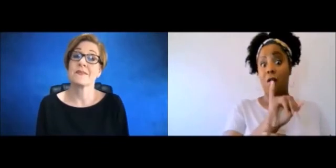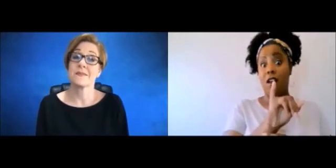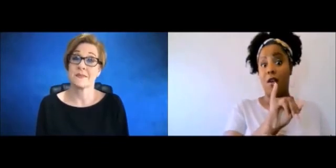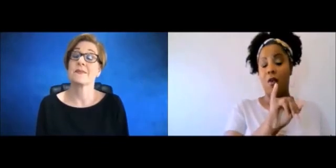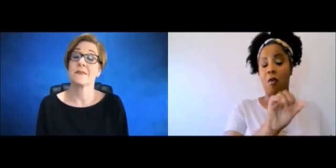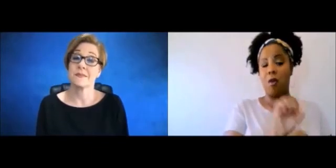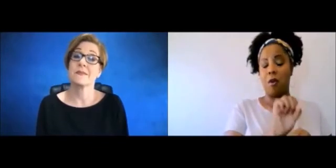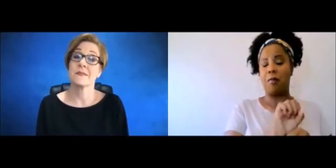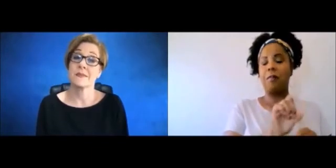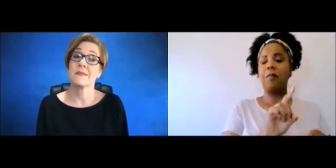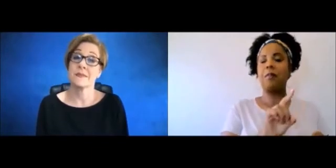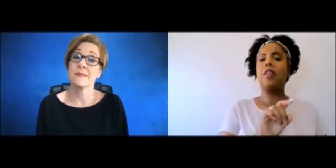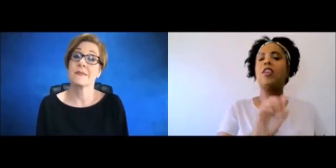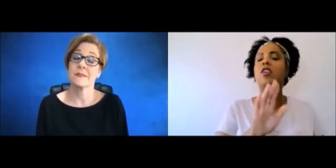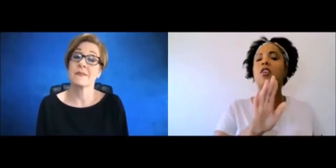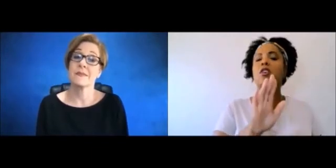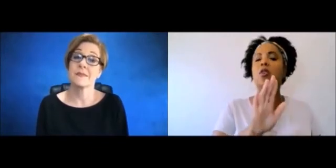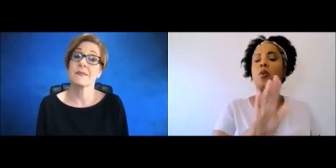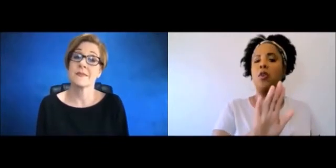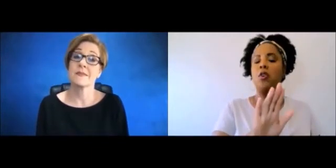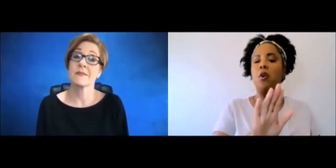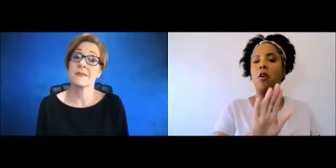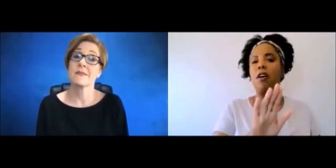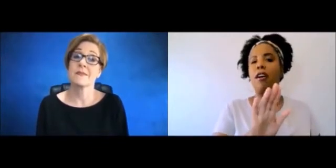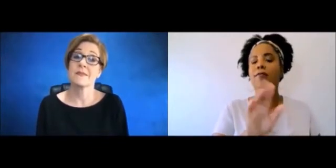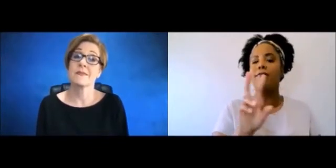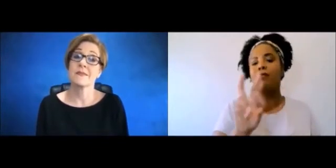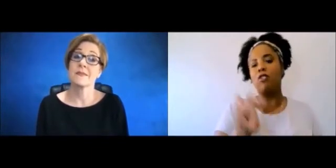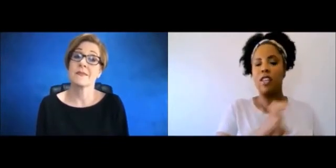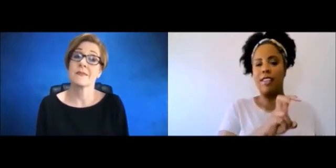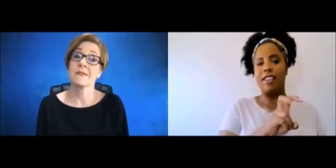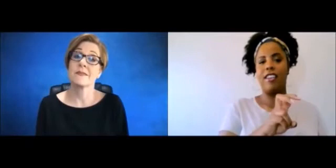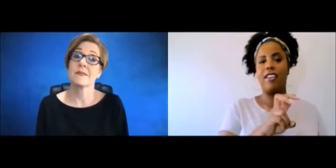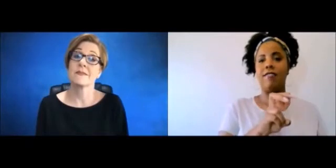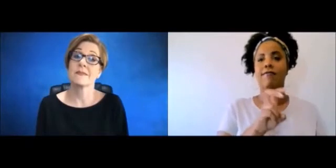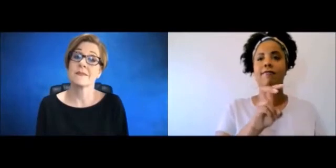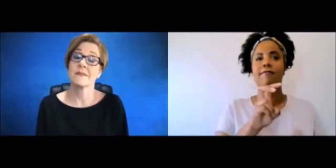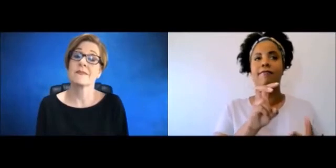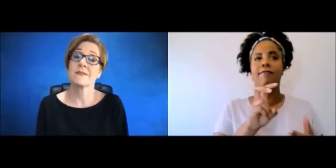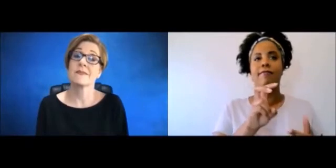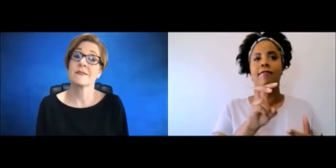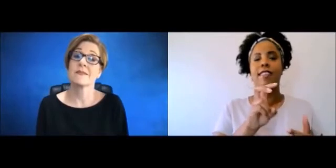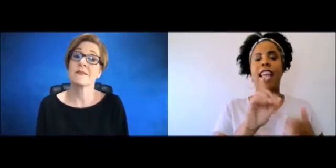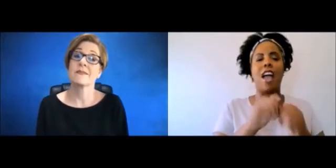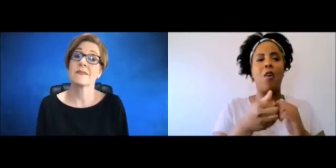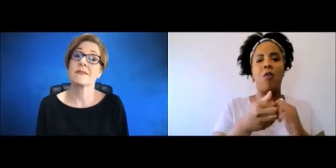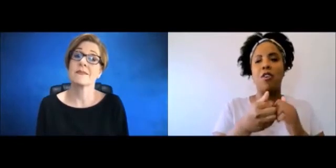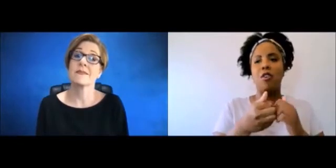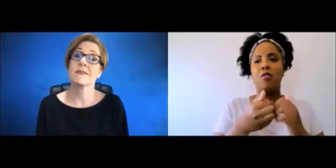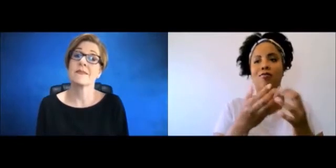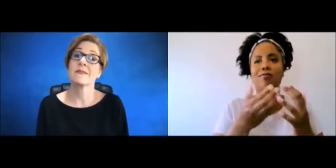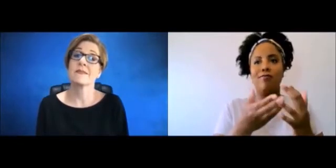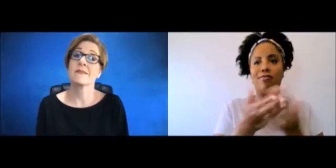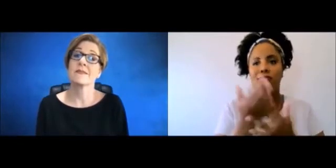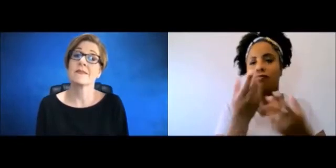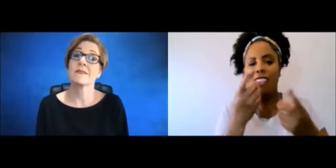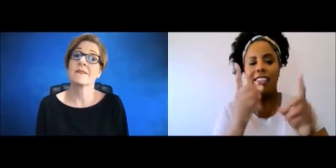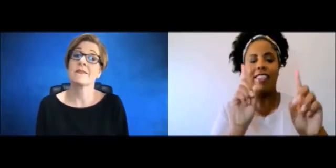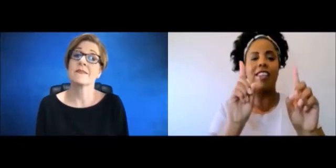COVID-19 had to transition over to video remote interpreting work. During your transition, how did